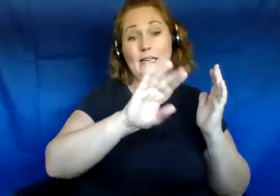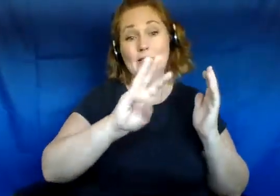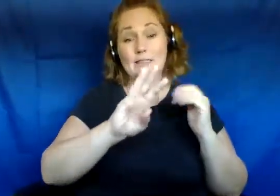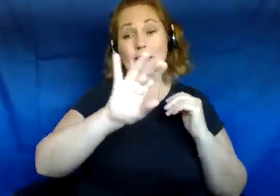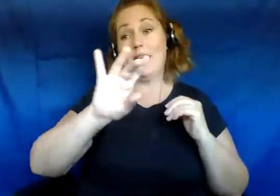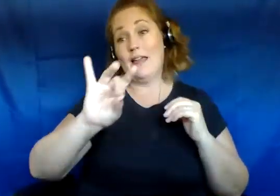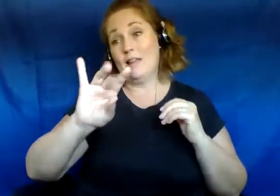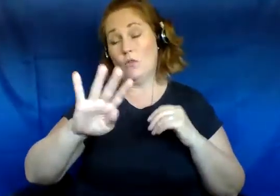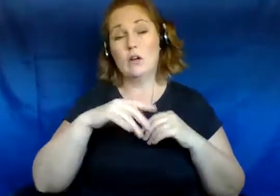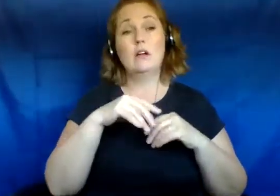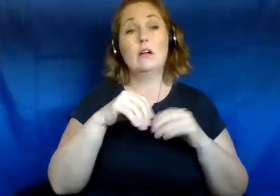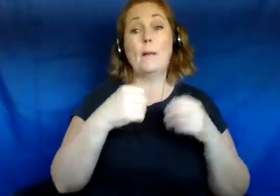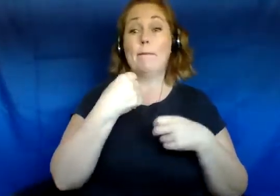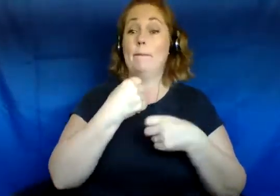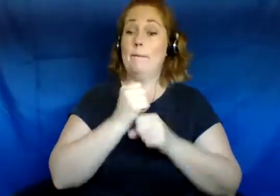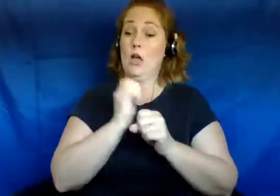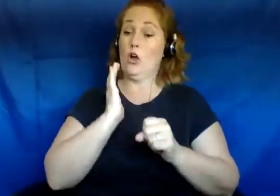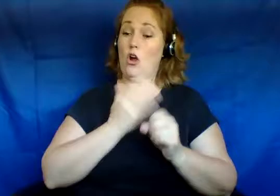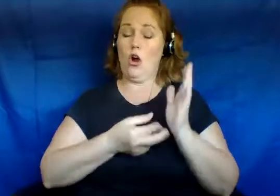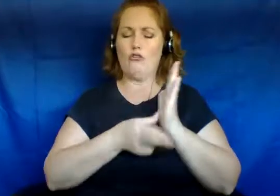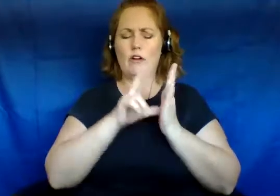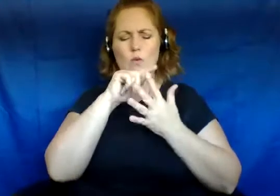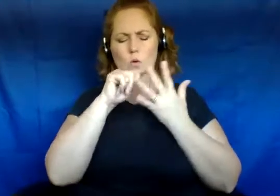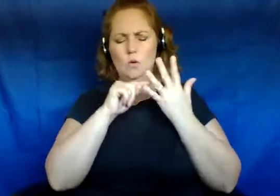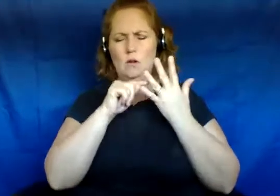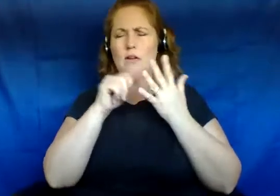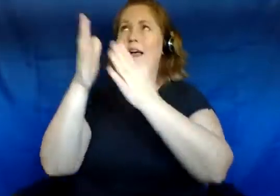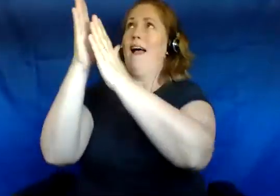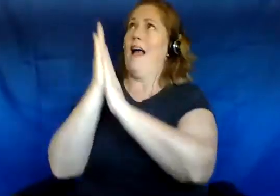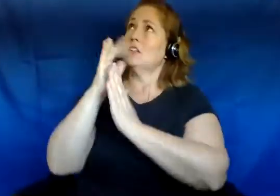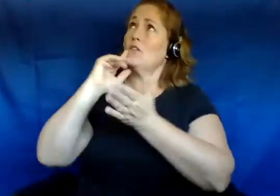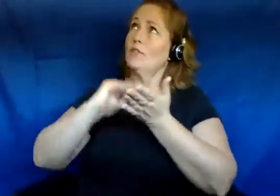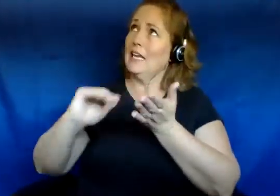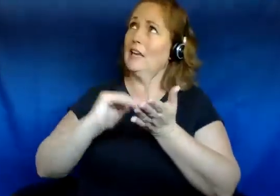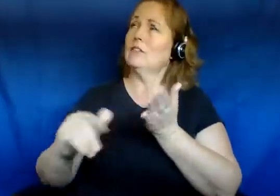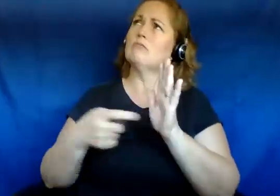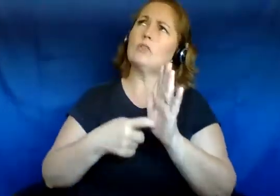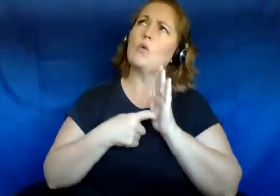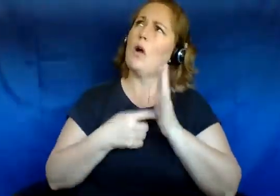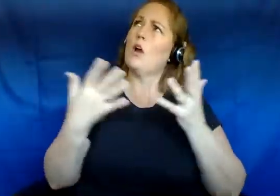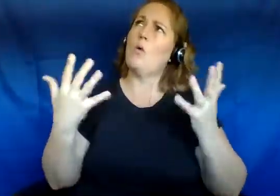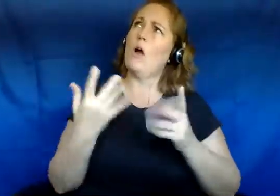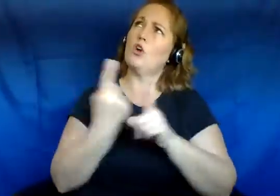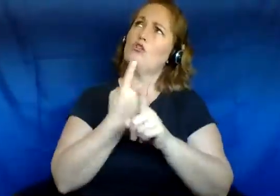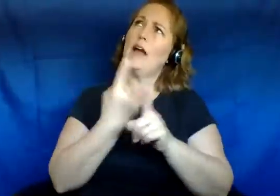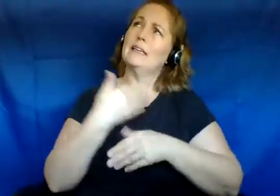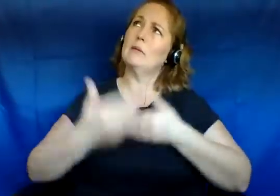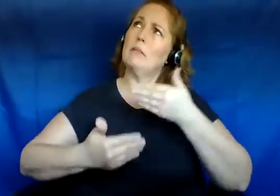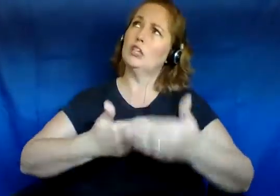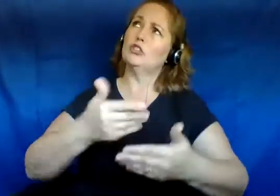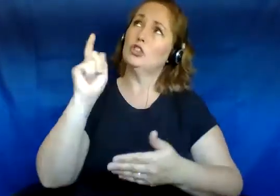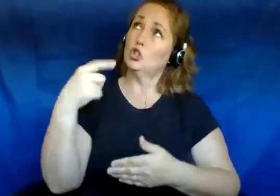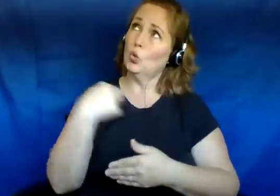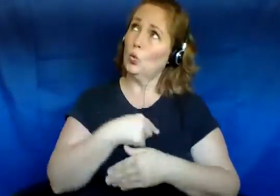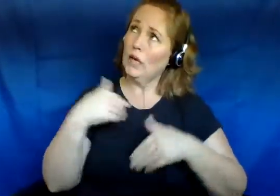after making our review, we ask God's forgiveness and inquire what corrective measures should be taken.